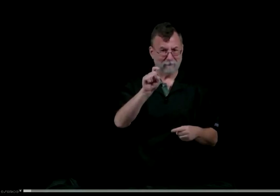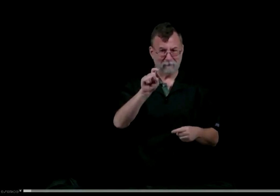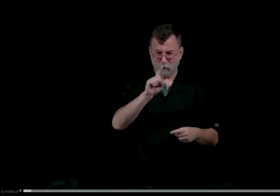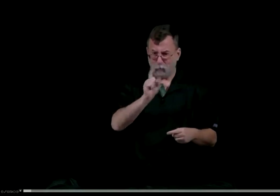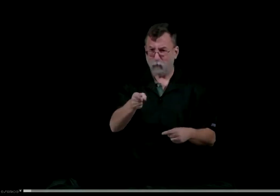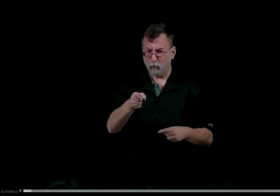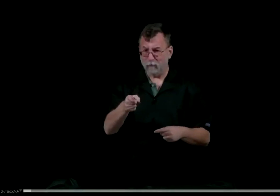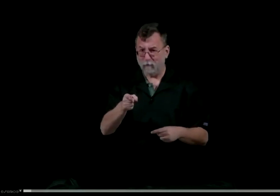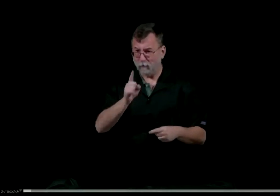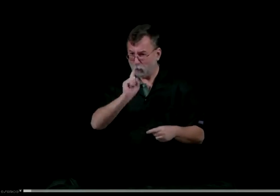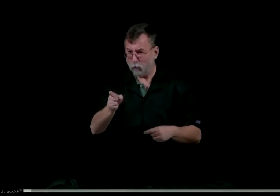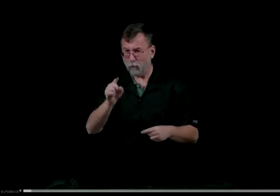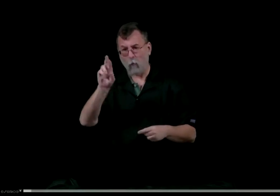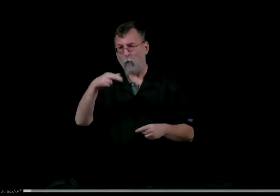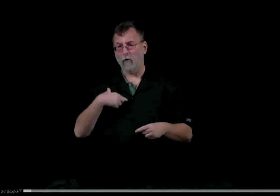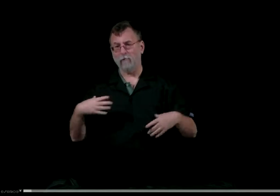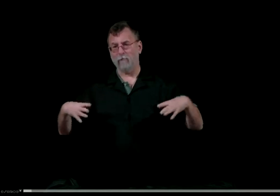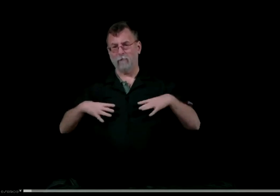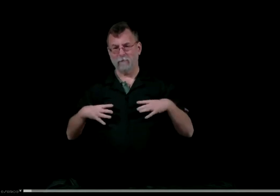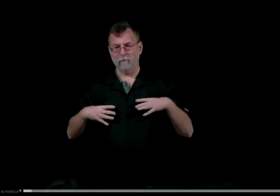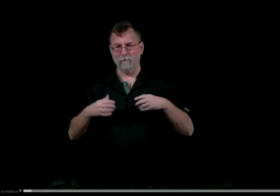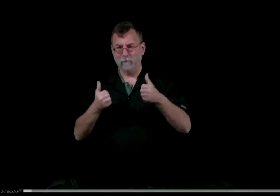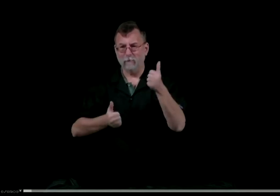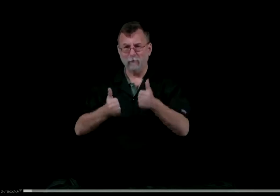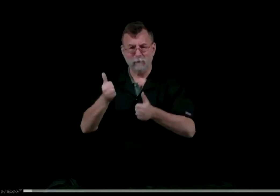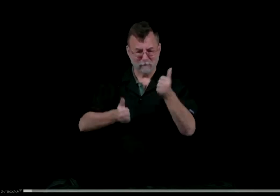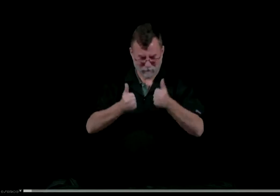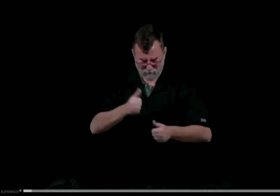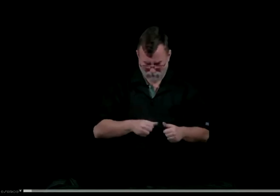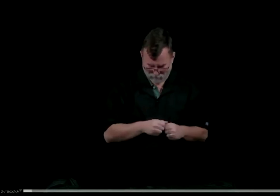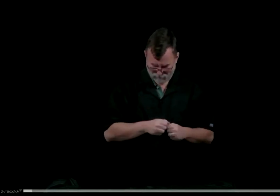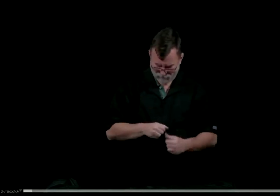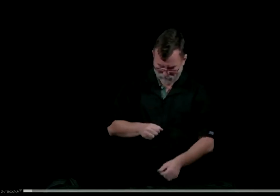Ready? Really? Really? Are you really ready? Or do you need a break? Which?